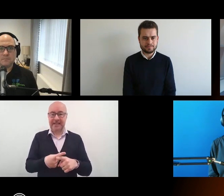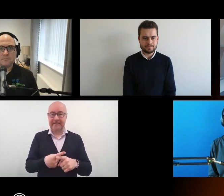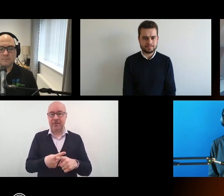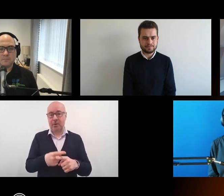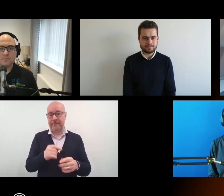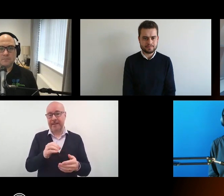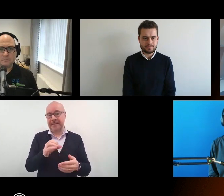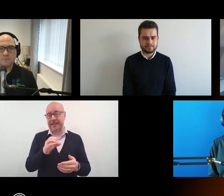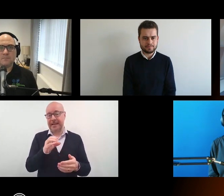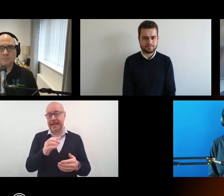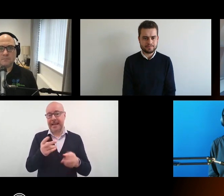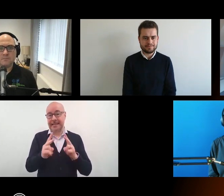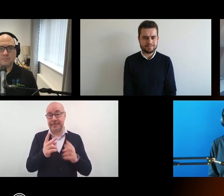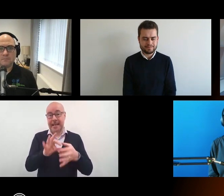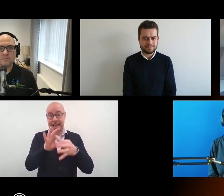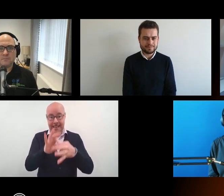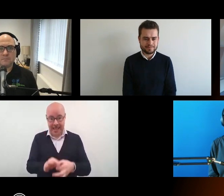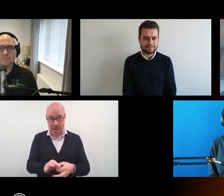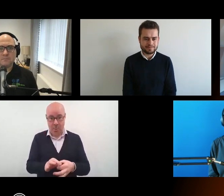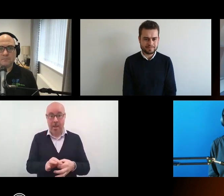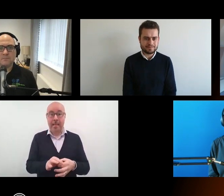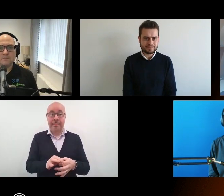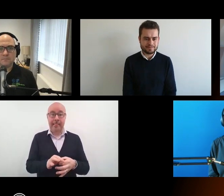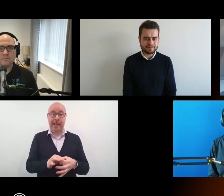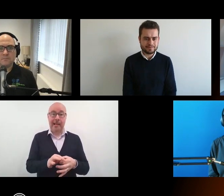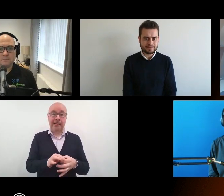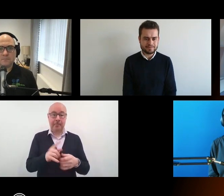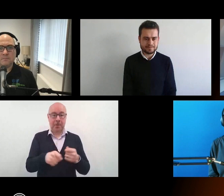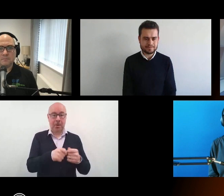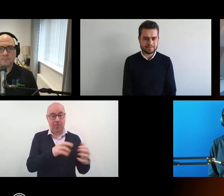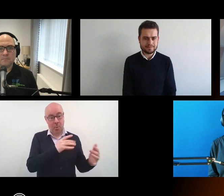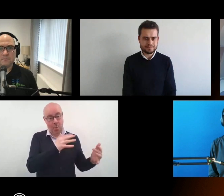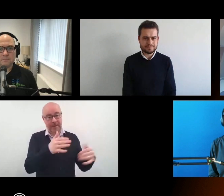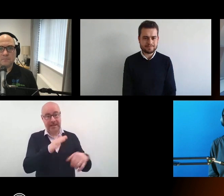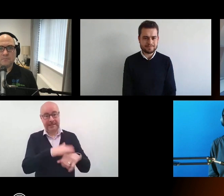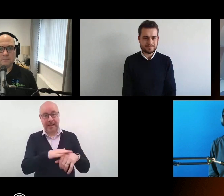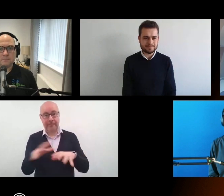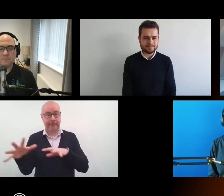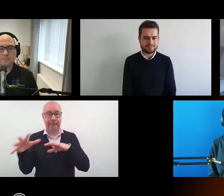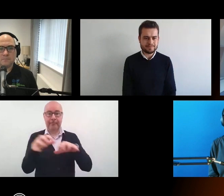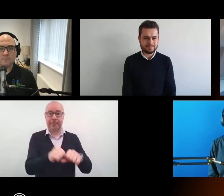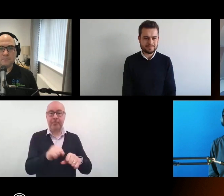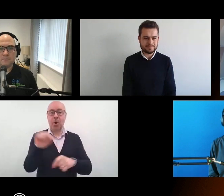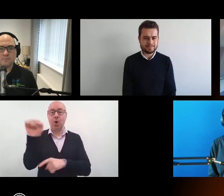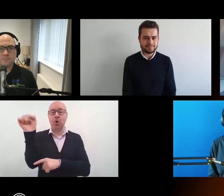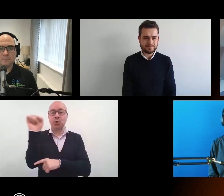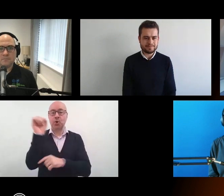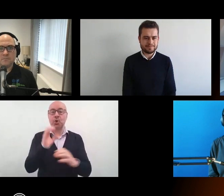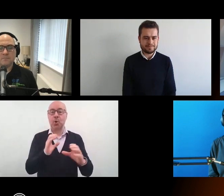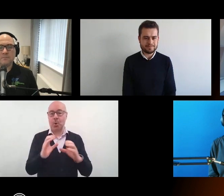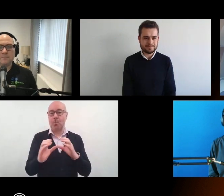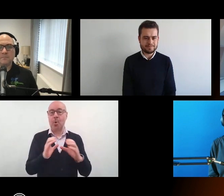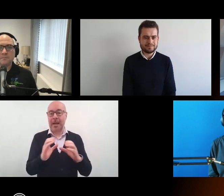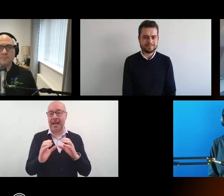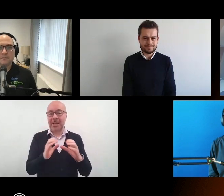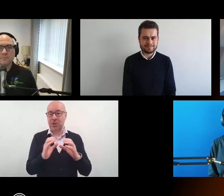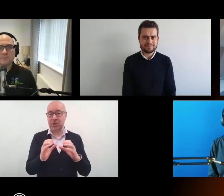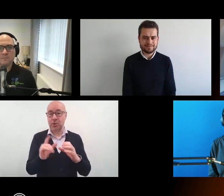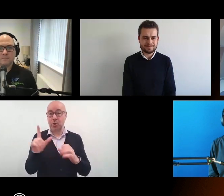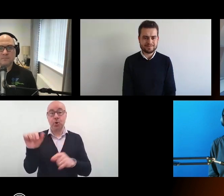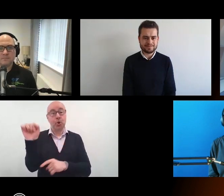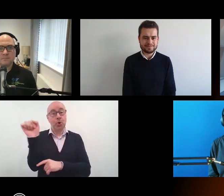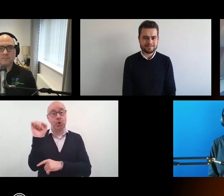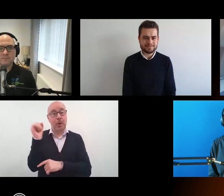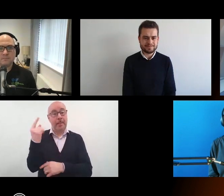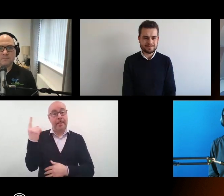companies wrapped up into what is today Sorenson Communications. Sorenson is a worldwide